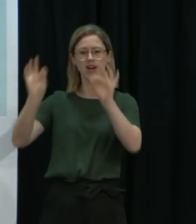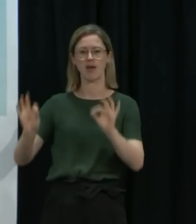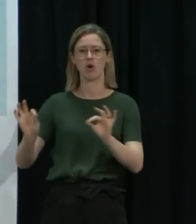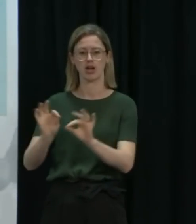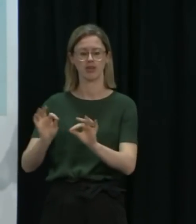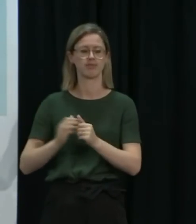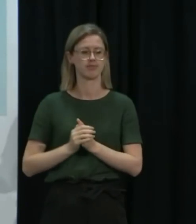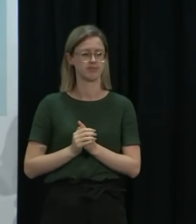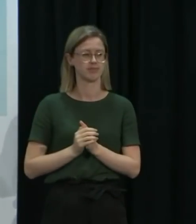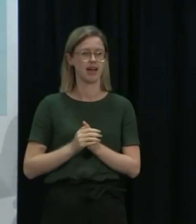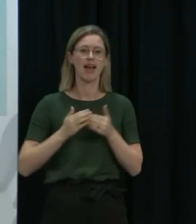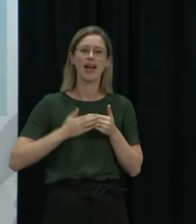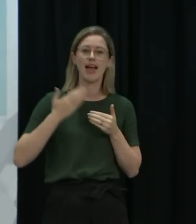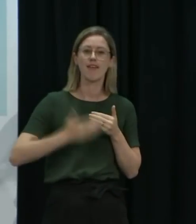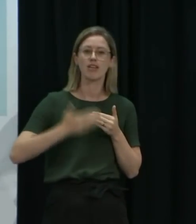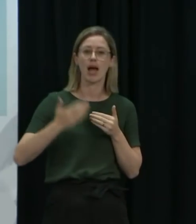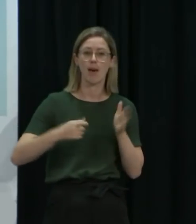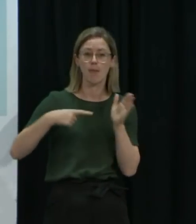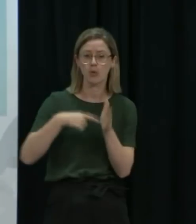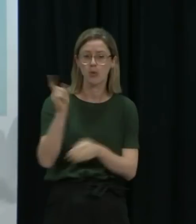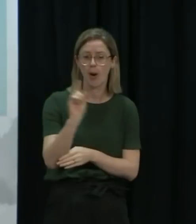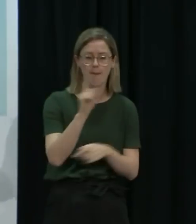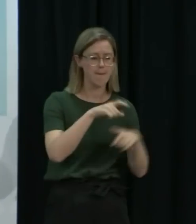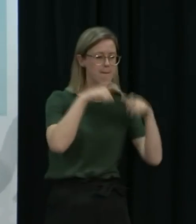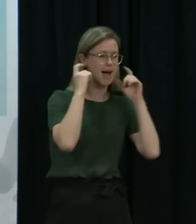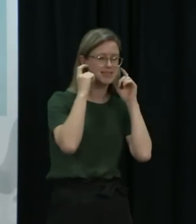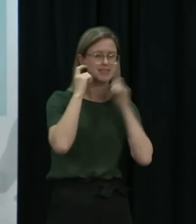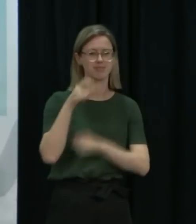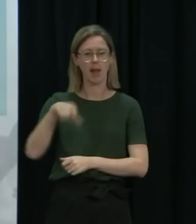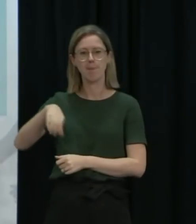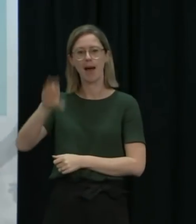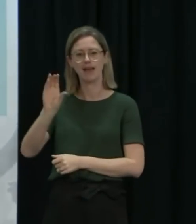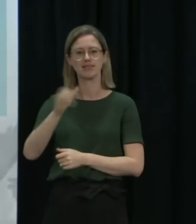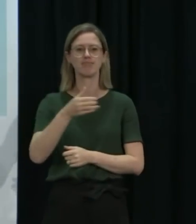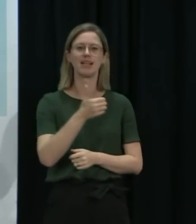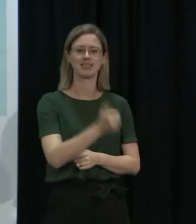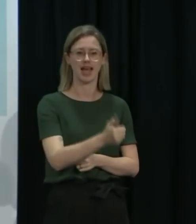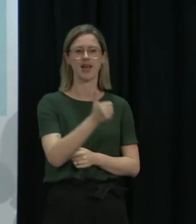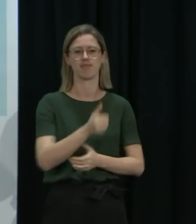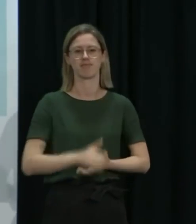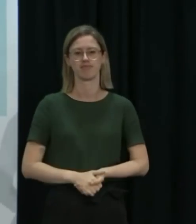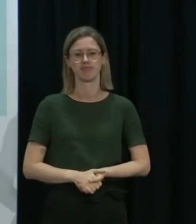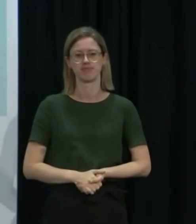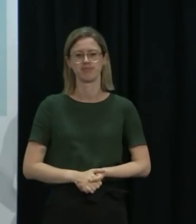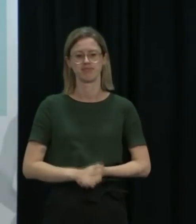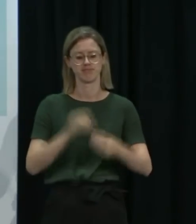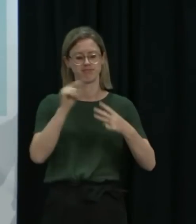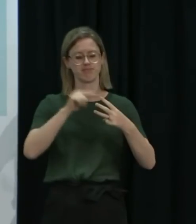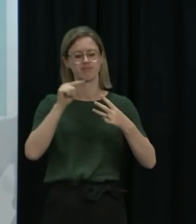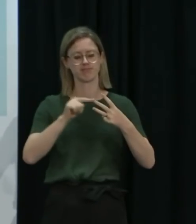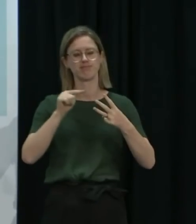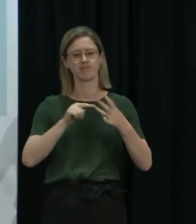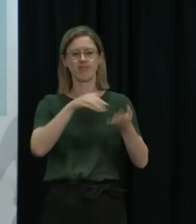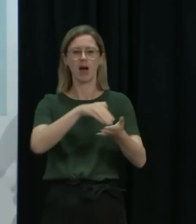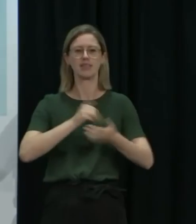To put it simply, our everyday essentials are mask, pass, and scan. It is these things that will enable us